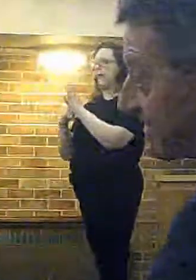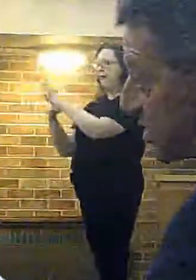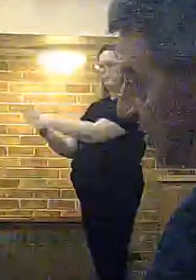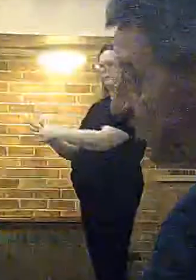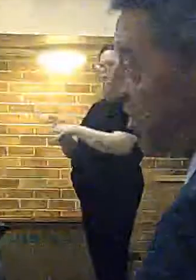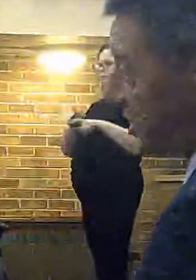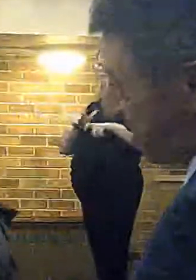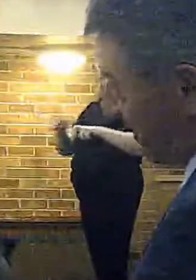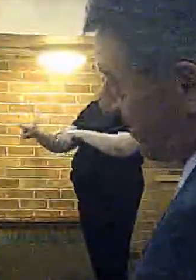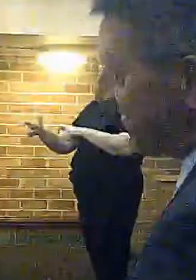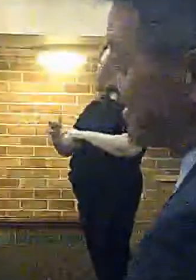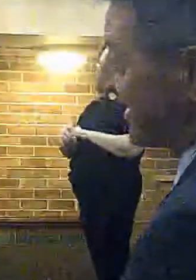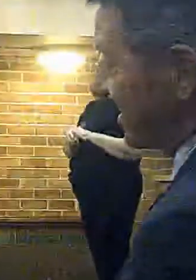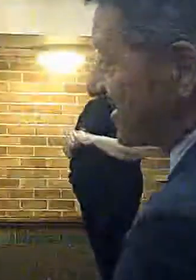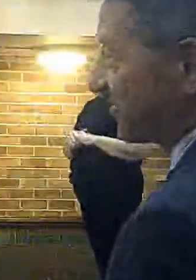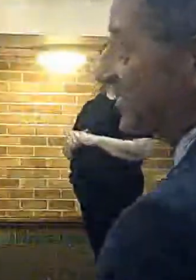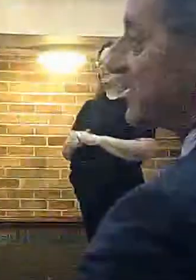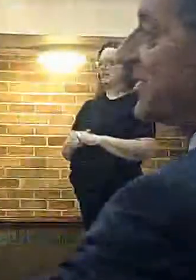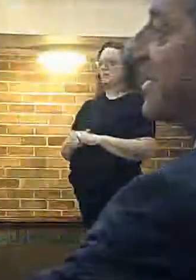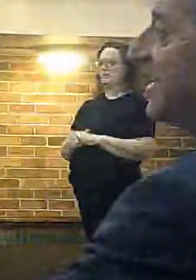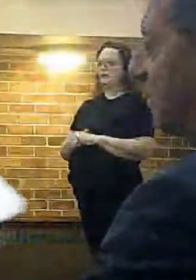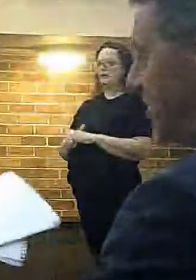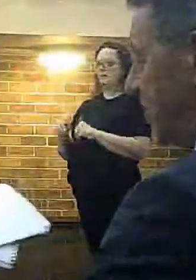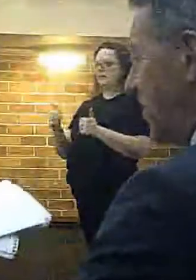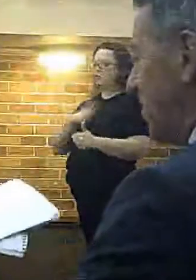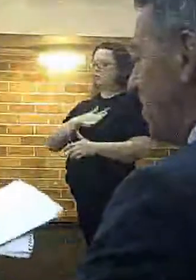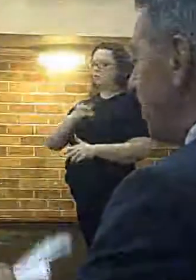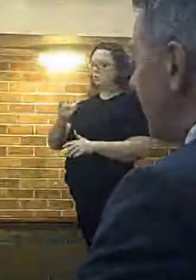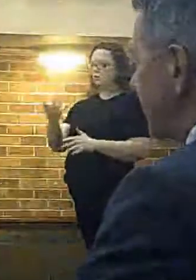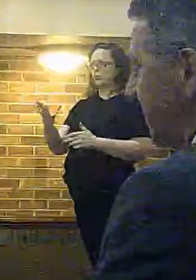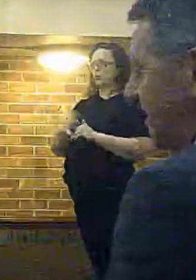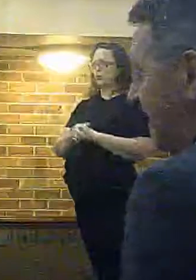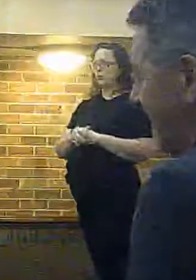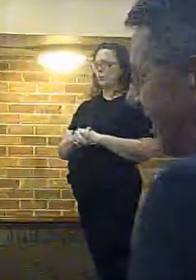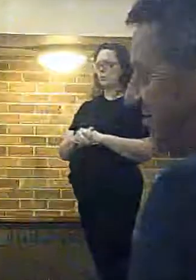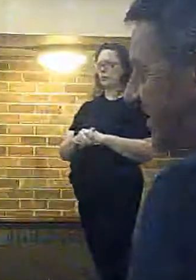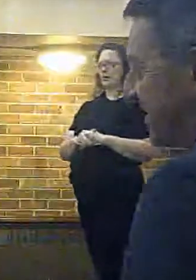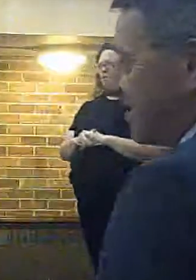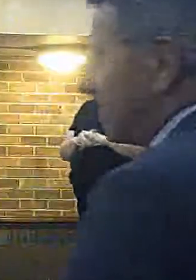I'll be funding it partly. And after you just review the Can I just say that at the last